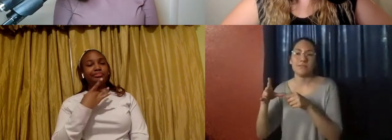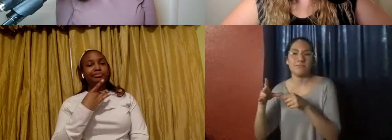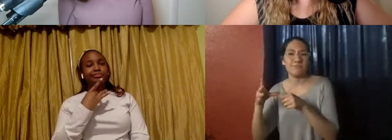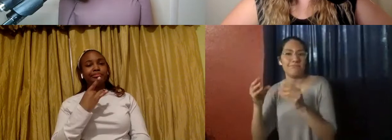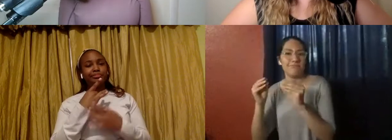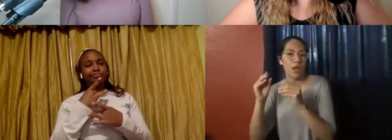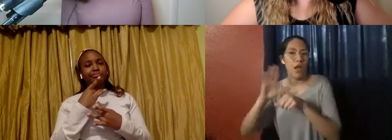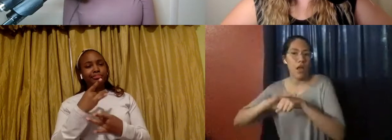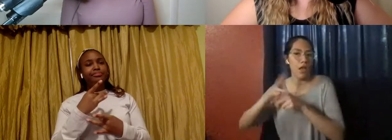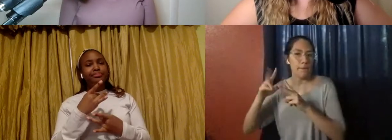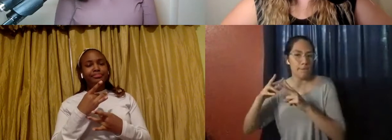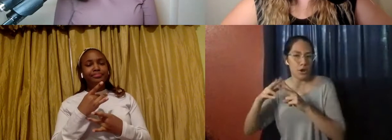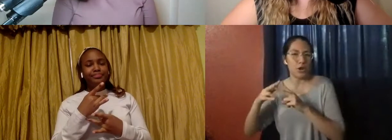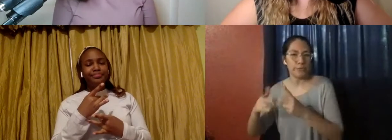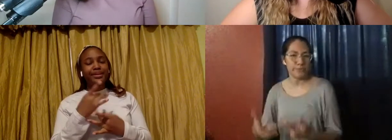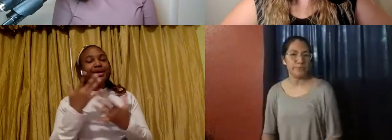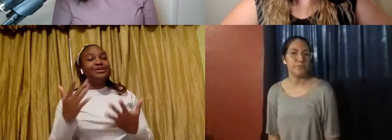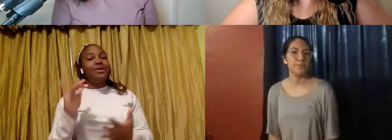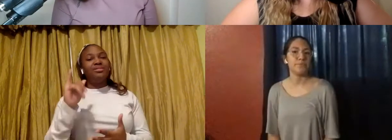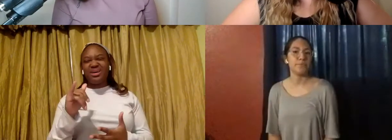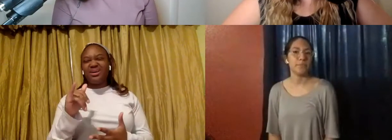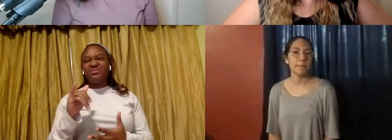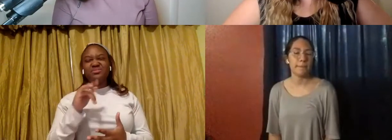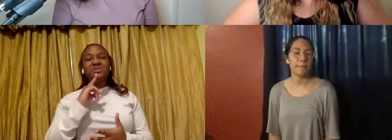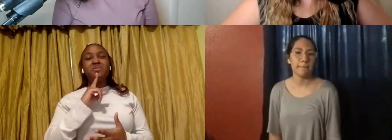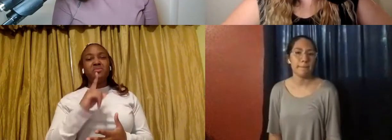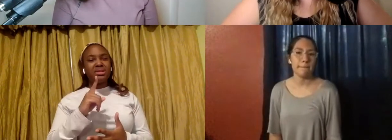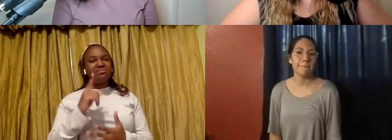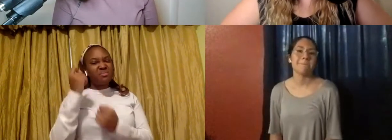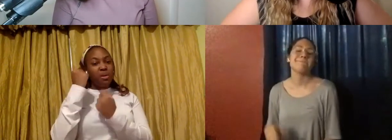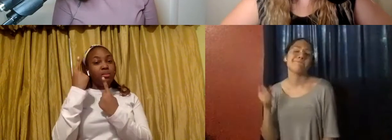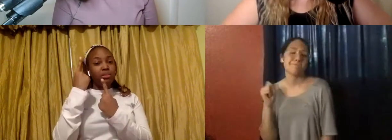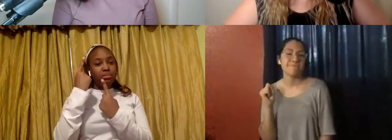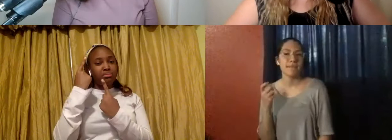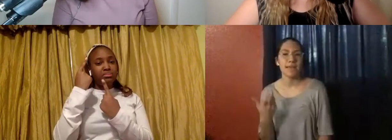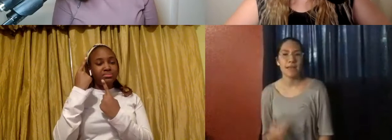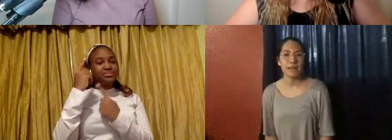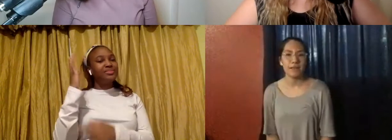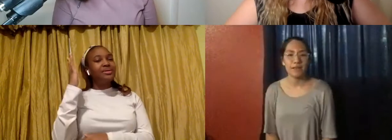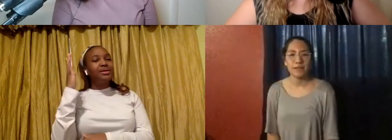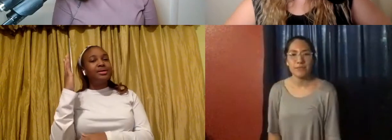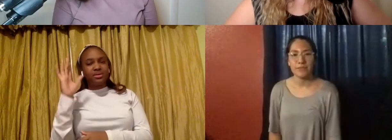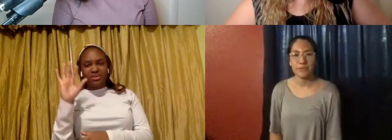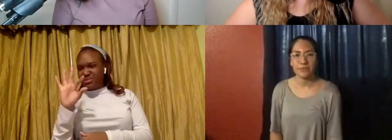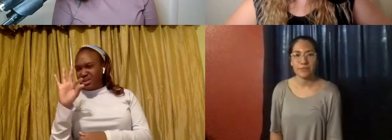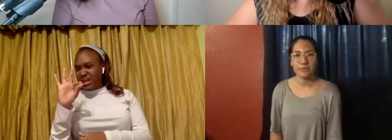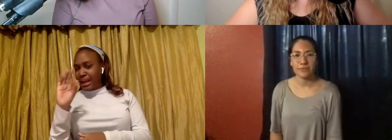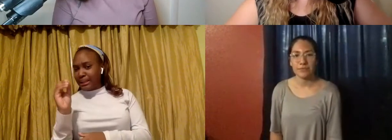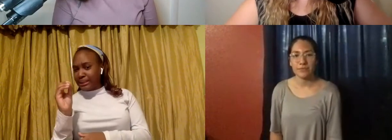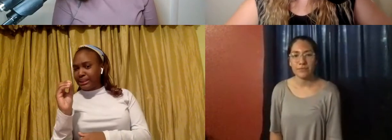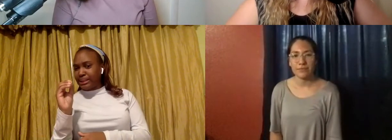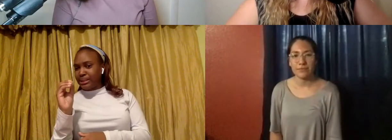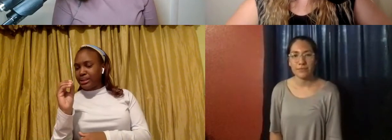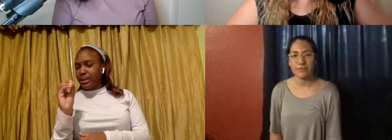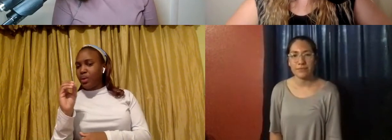Interesting. So that totally makes sense. Yeah. Mainly because like 90, what was the percentage? Mainly because like 82%